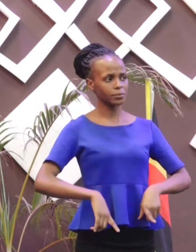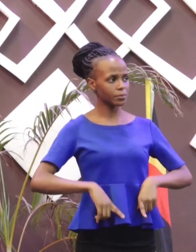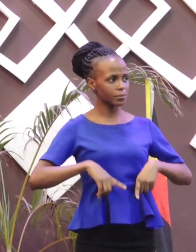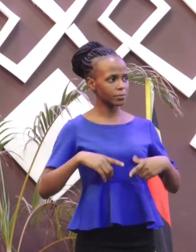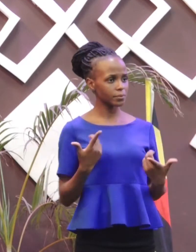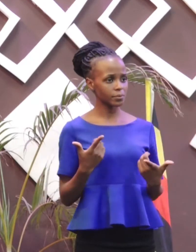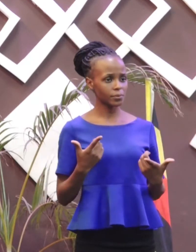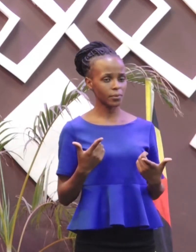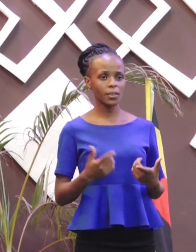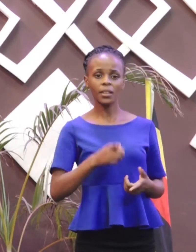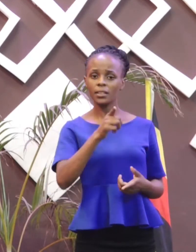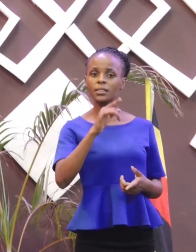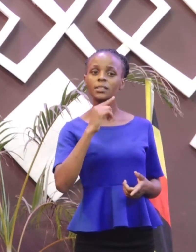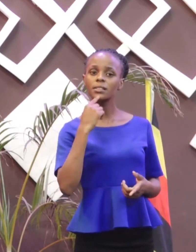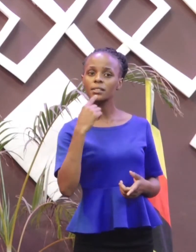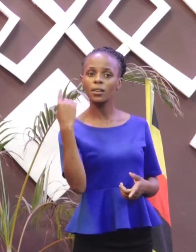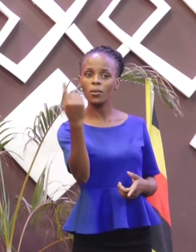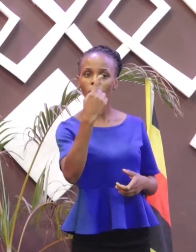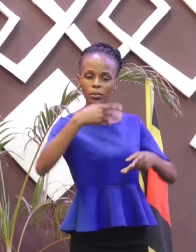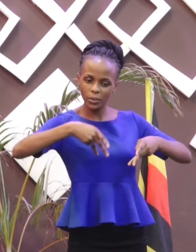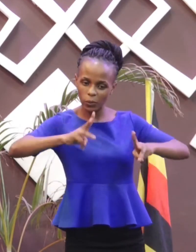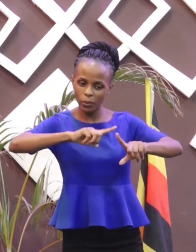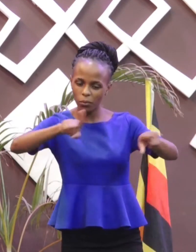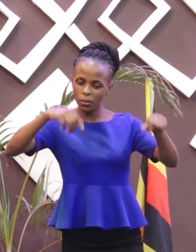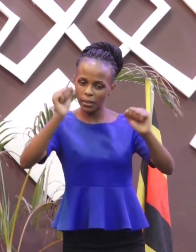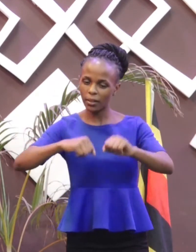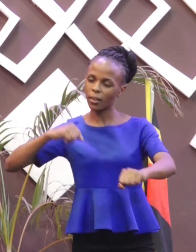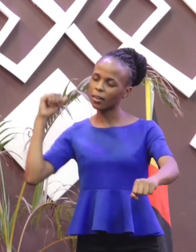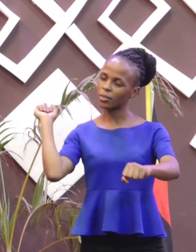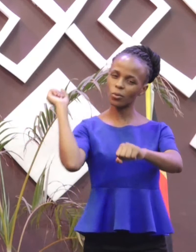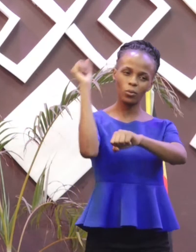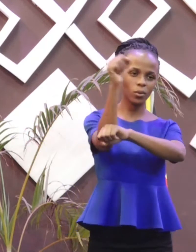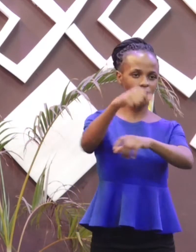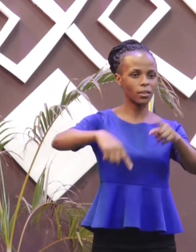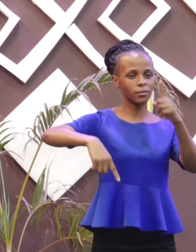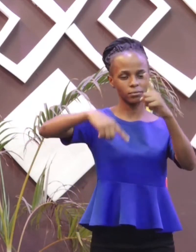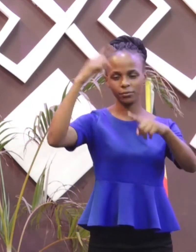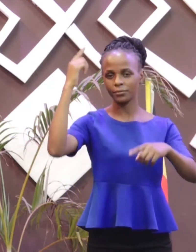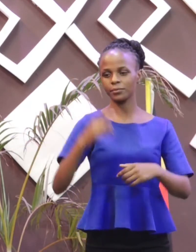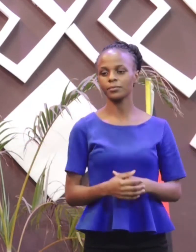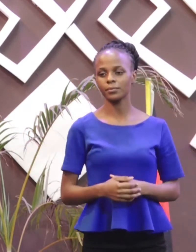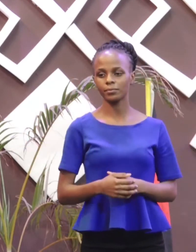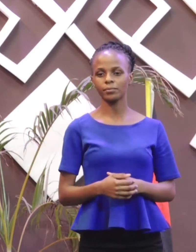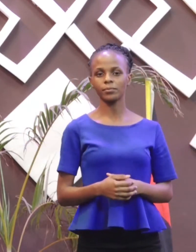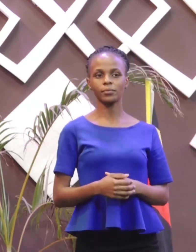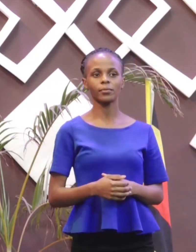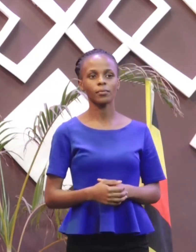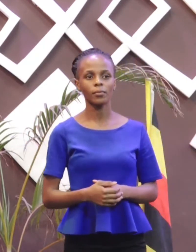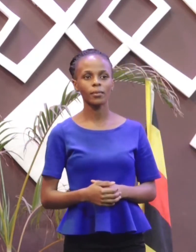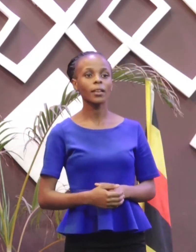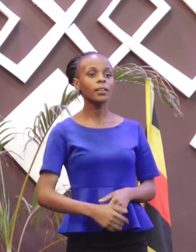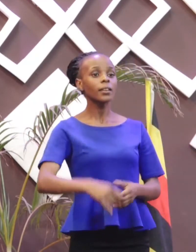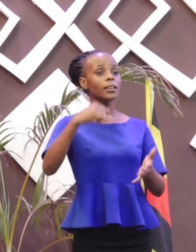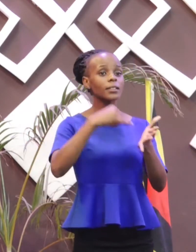bwo. This is the only way we can be able to win. Yengeri yokka gye tusobola okuwangula. It is